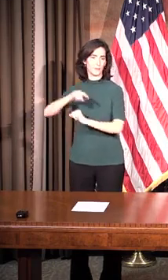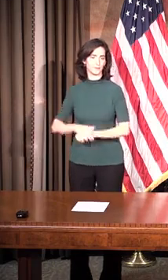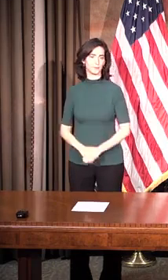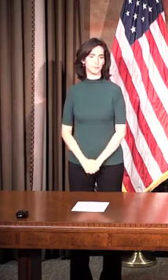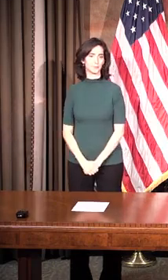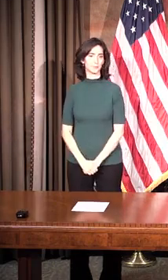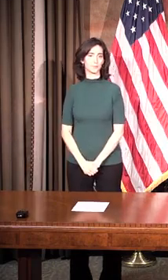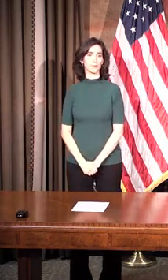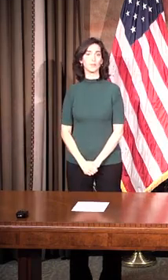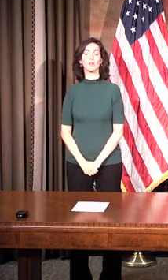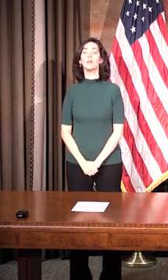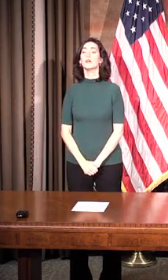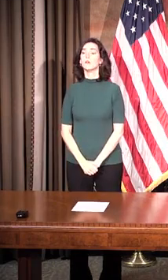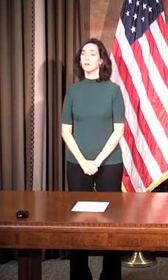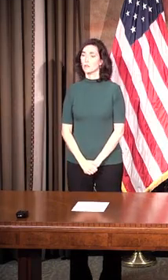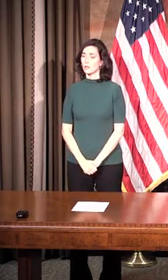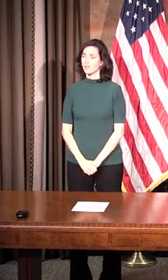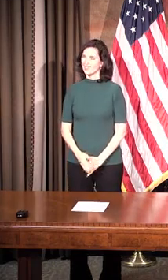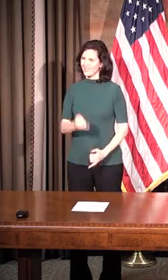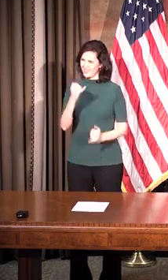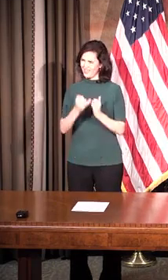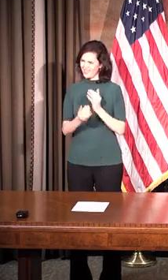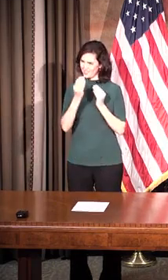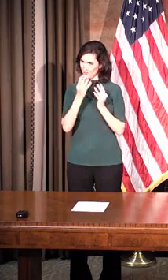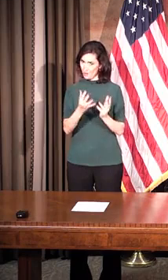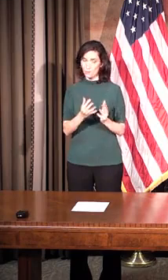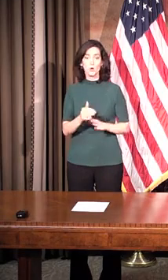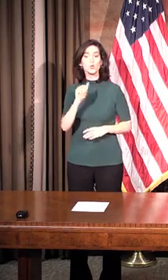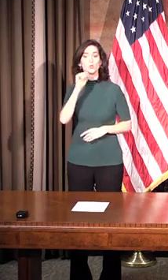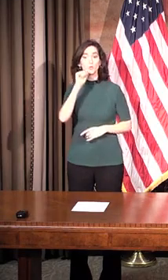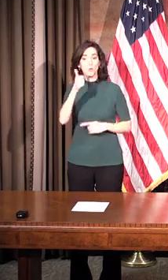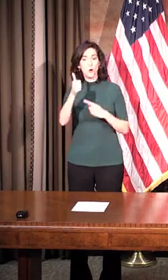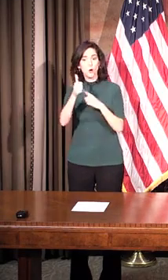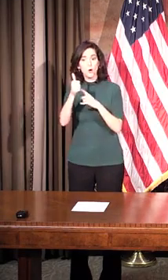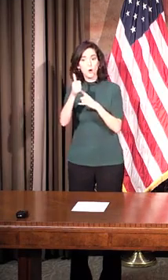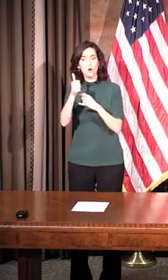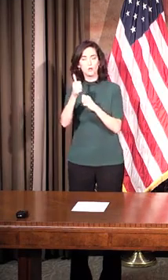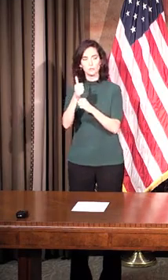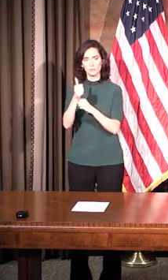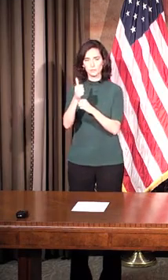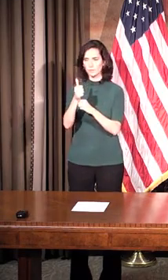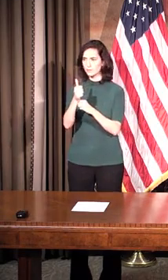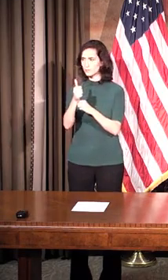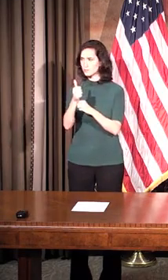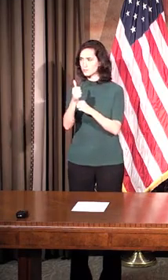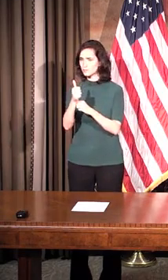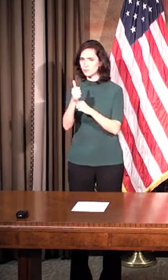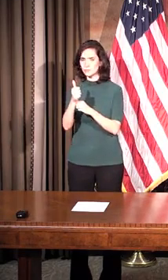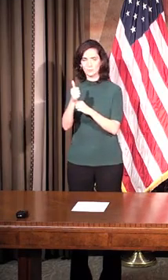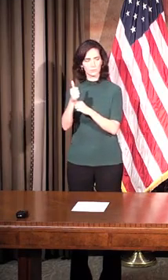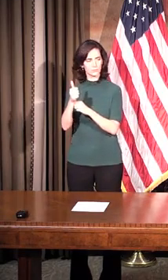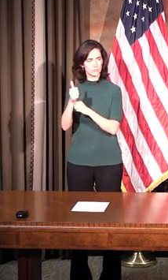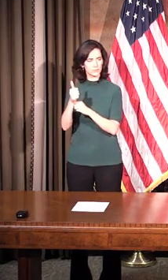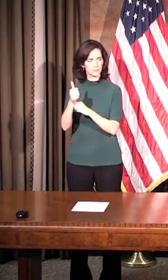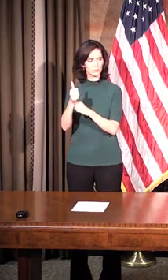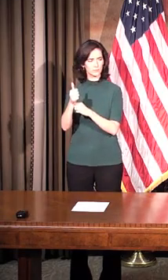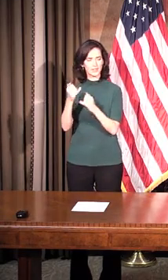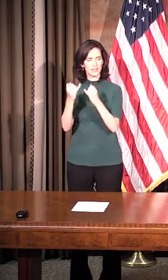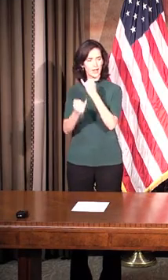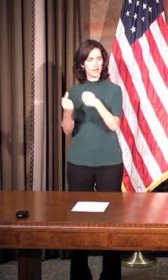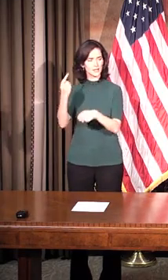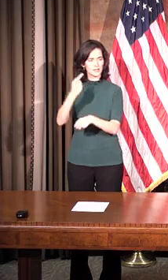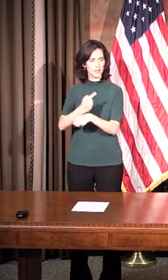Finally, before I take questions, I want to remind everyone that tomorrow is the last day of early voting in Louisiana. ahead of the November